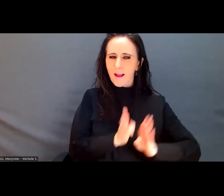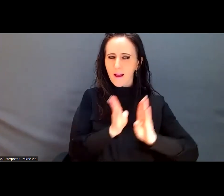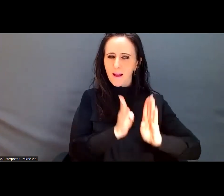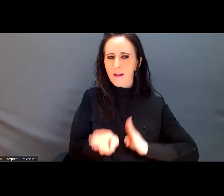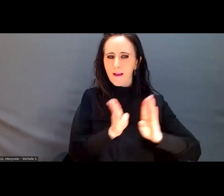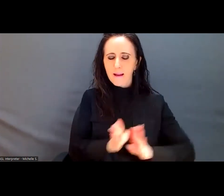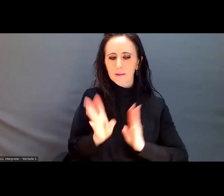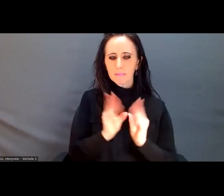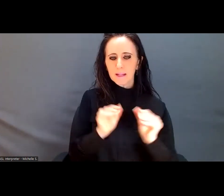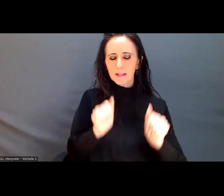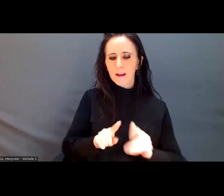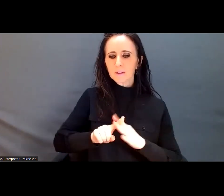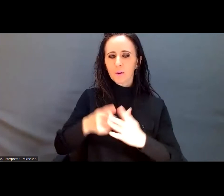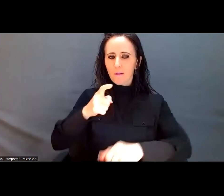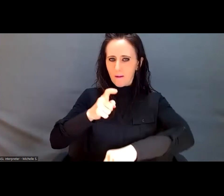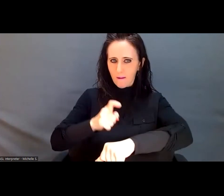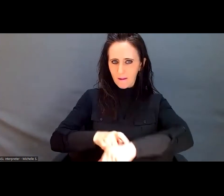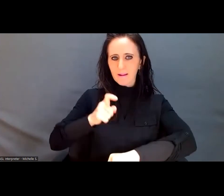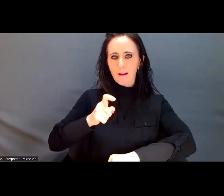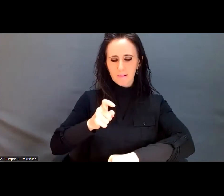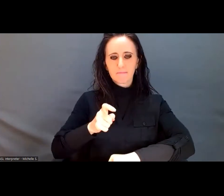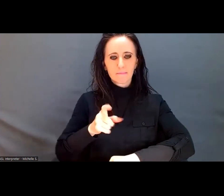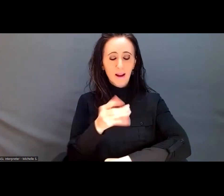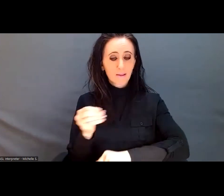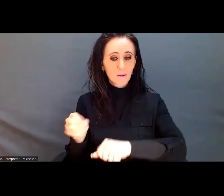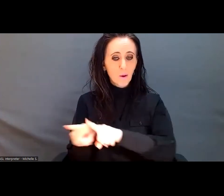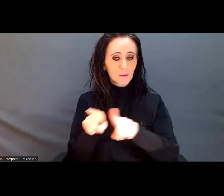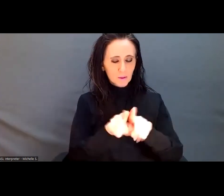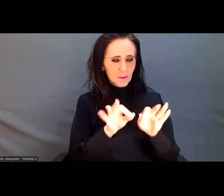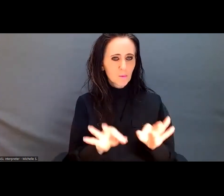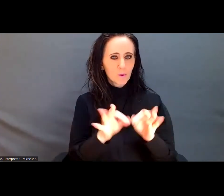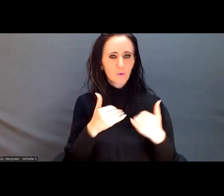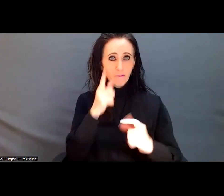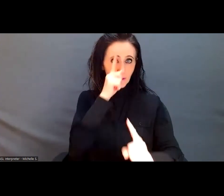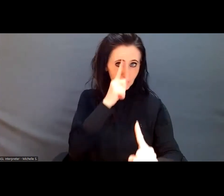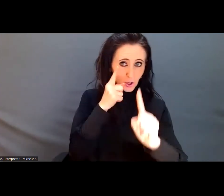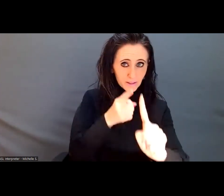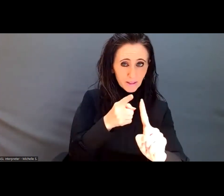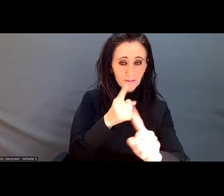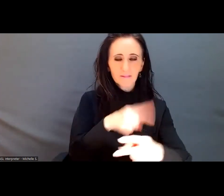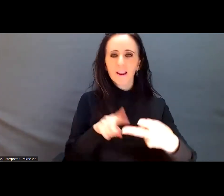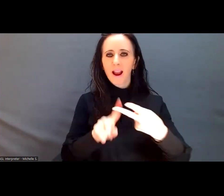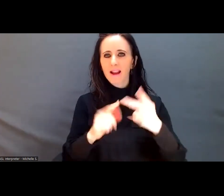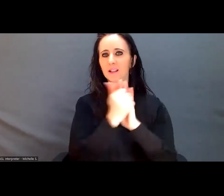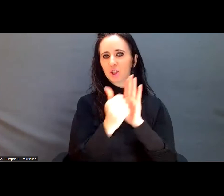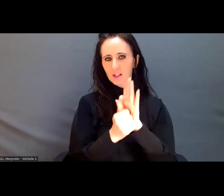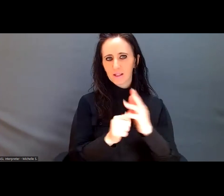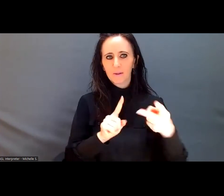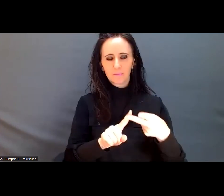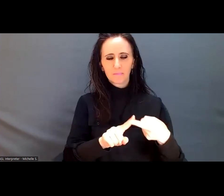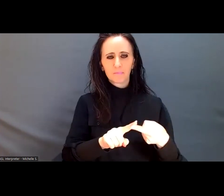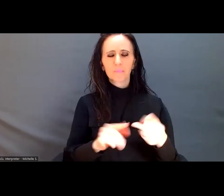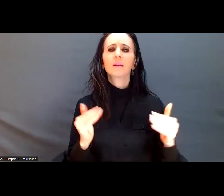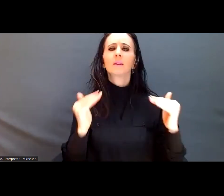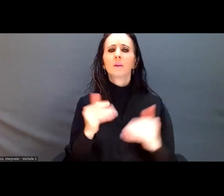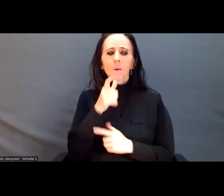be having an objective and an agenda ready to go. Yeah. Who's heard of accelerated learning as we're running